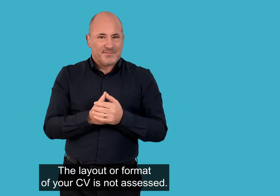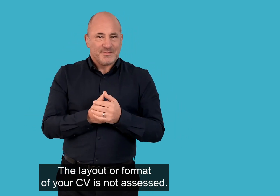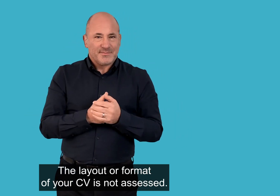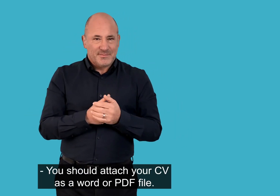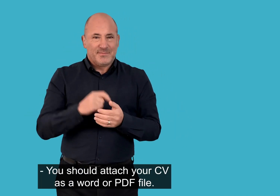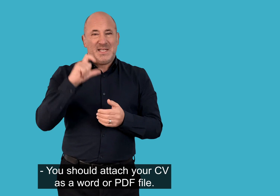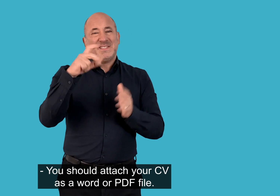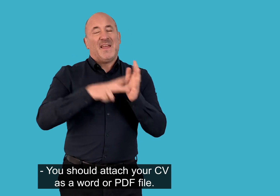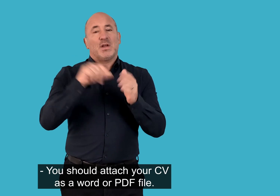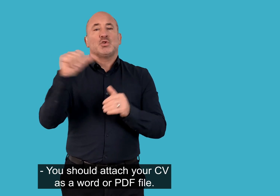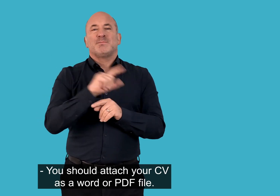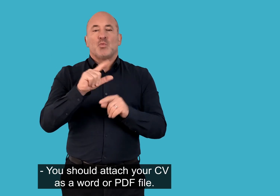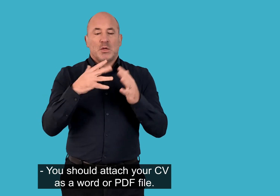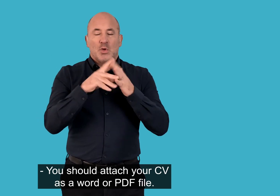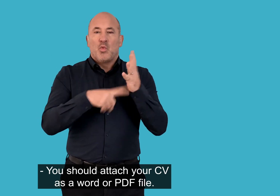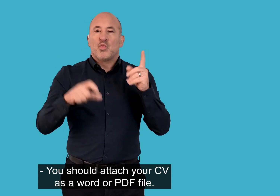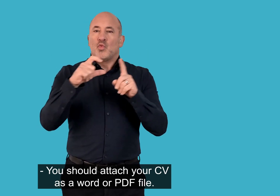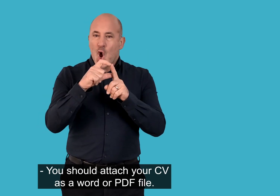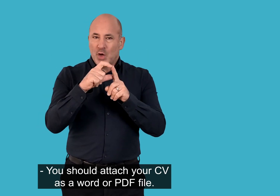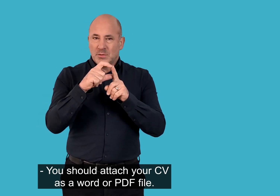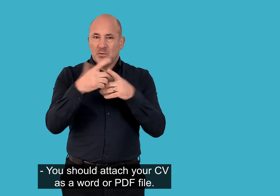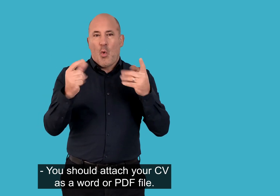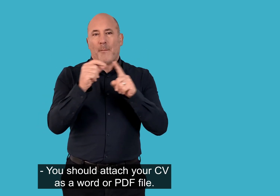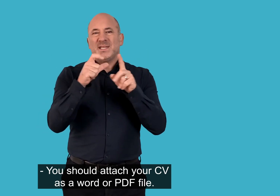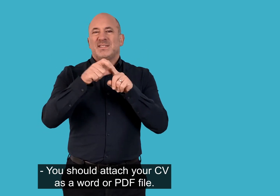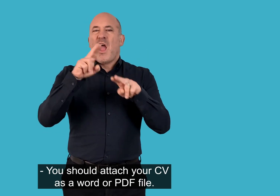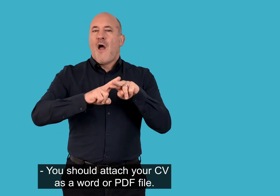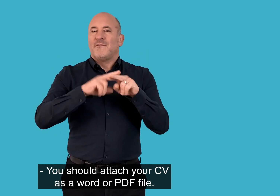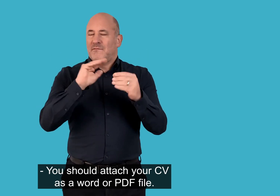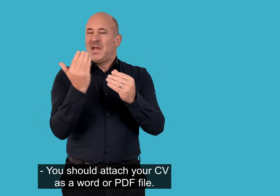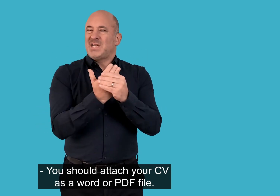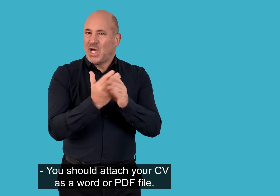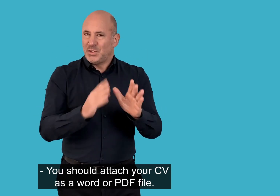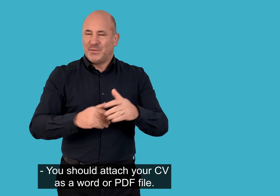assessed. You should attach your CV as a Word or PDF file.